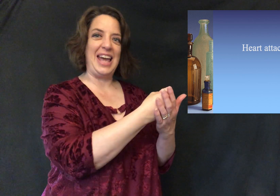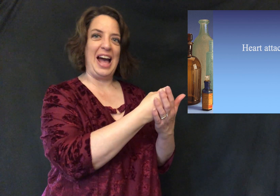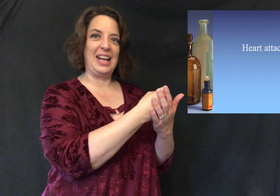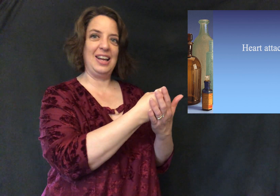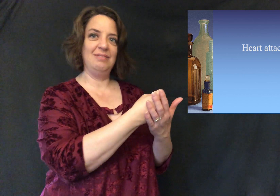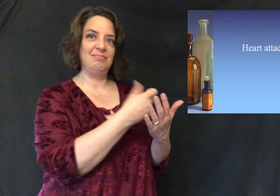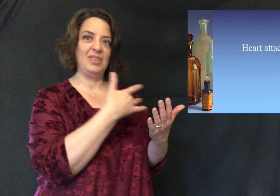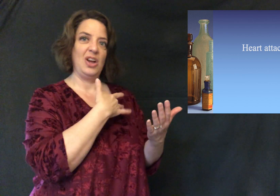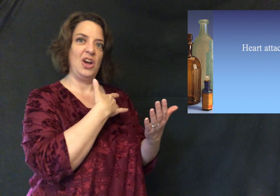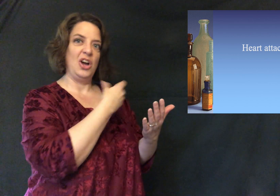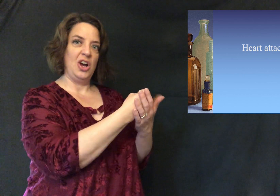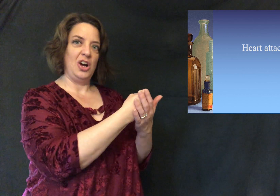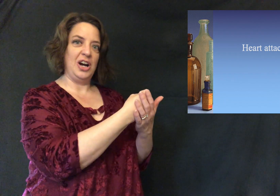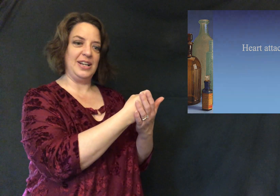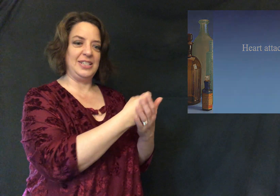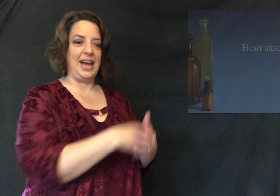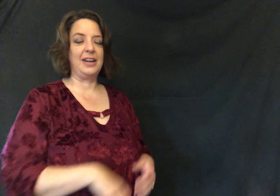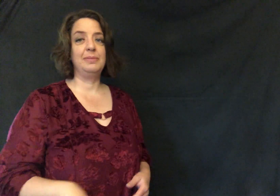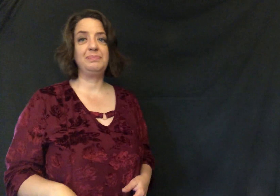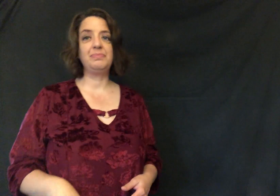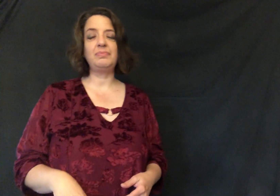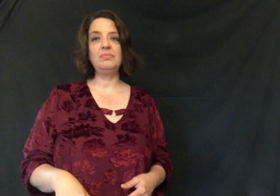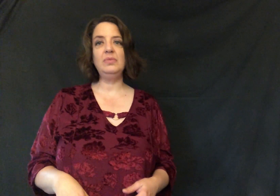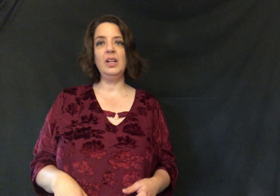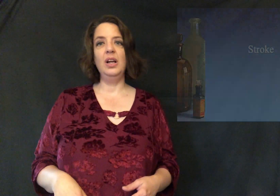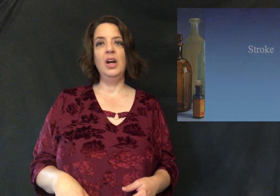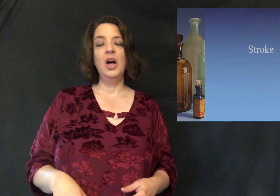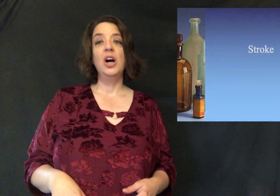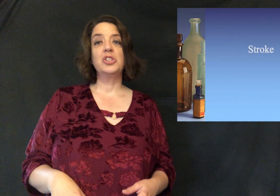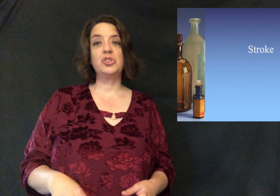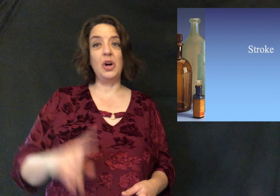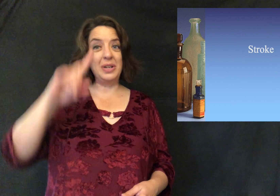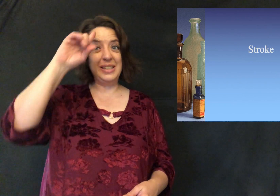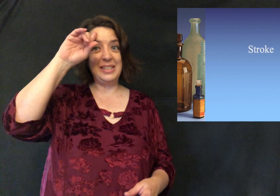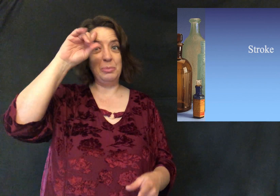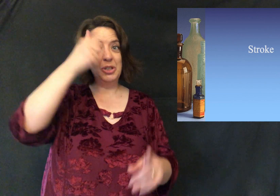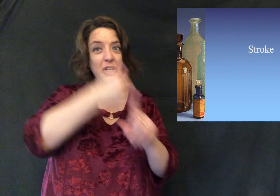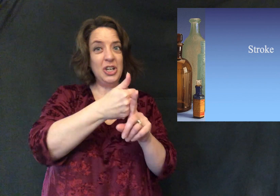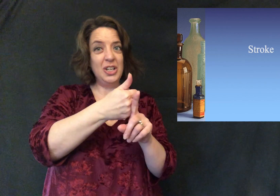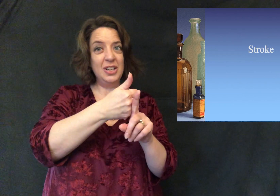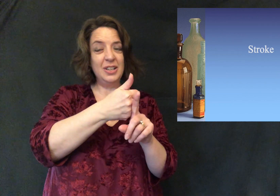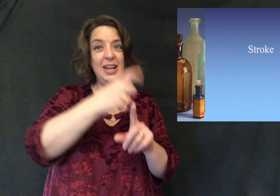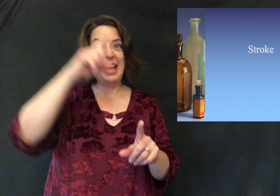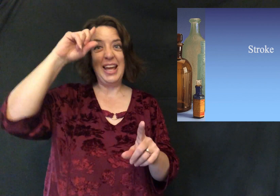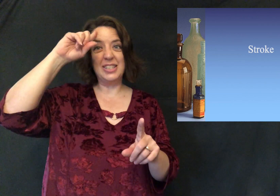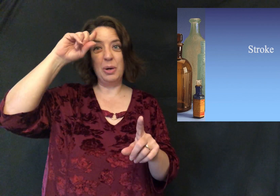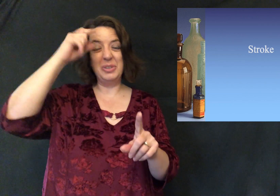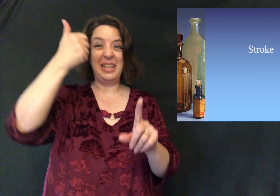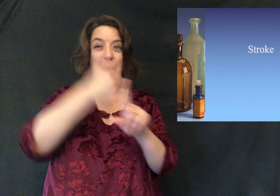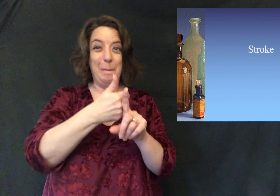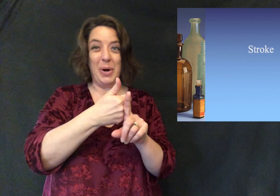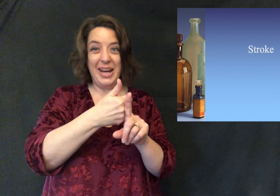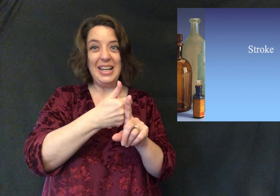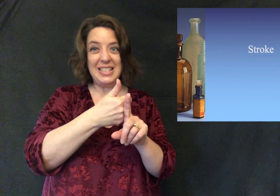attack, heart attack. Stroke is similar. It's almost like a brain